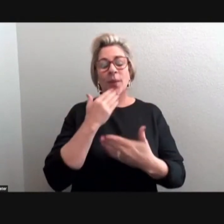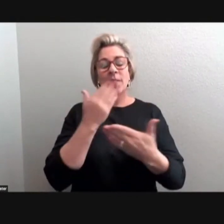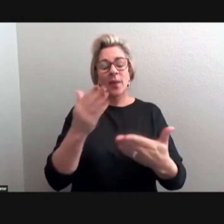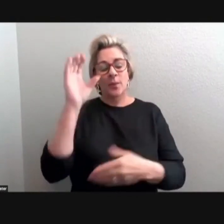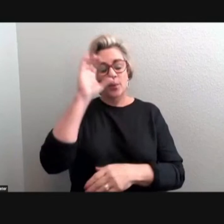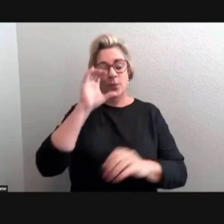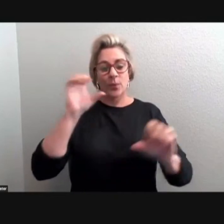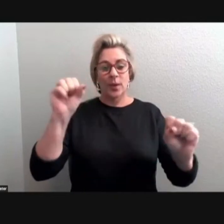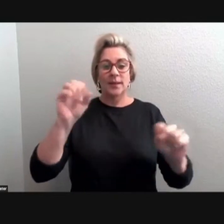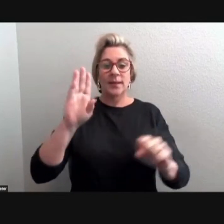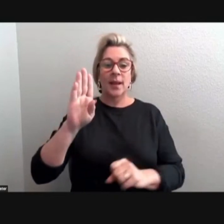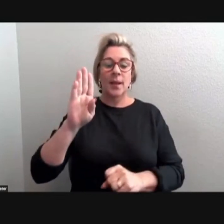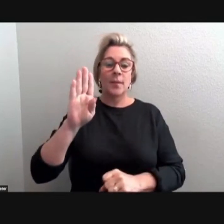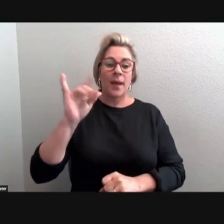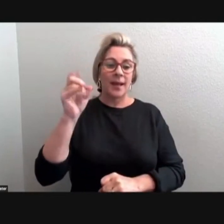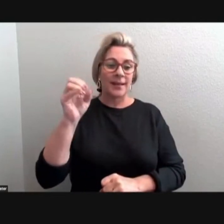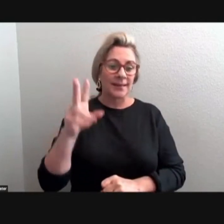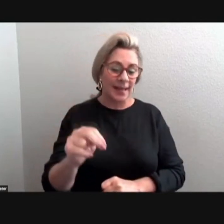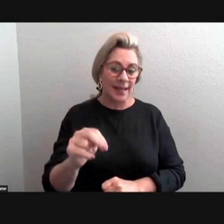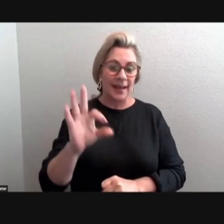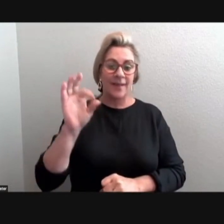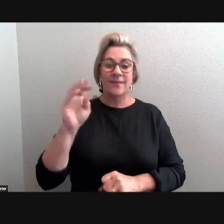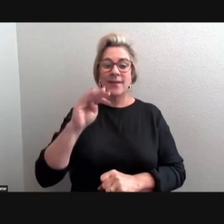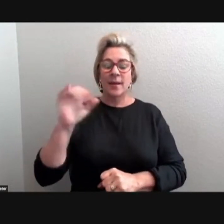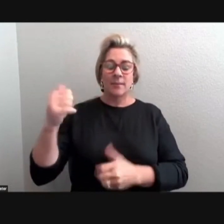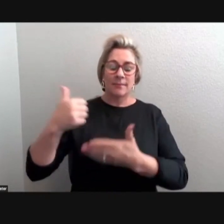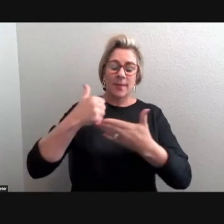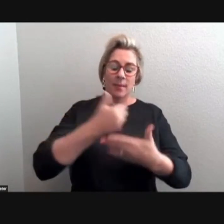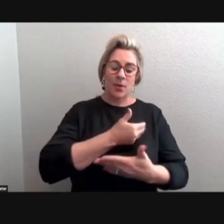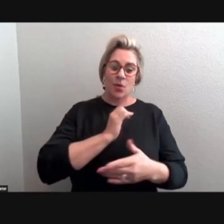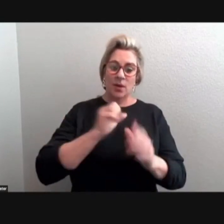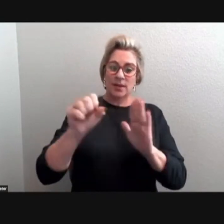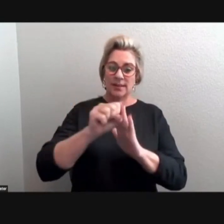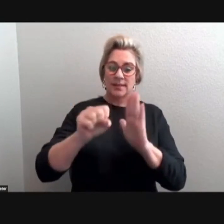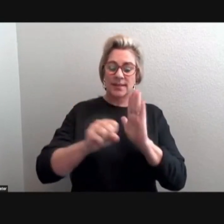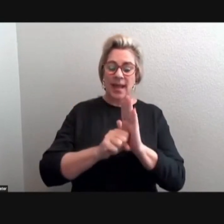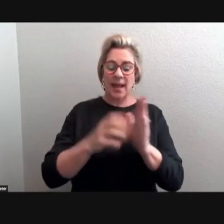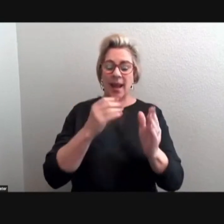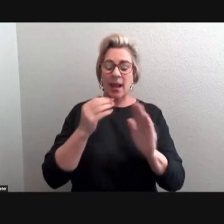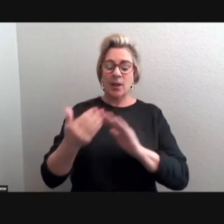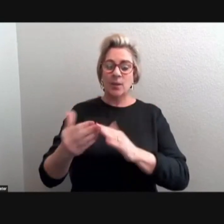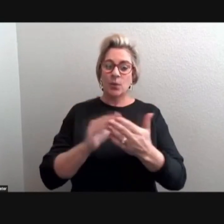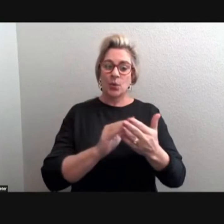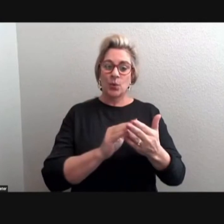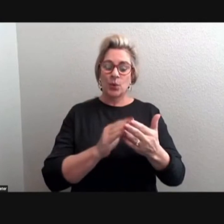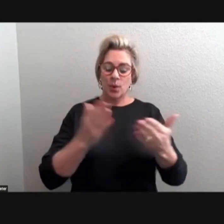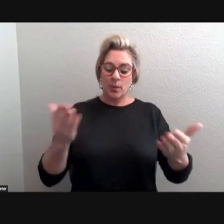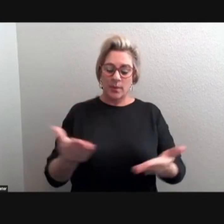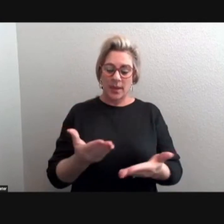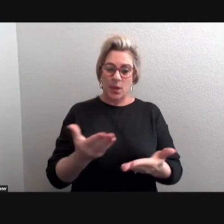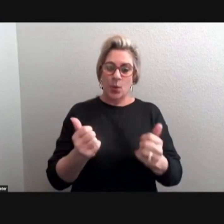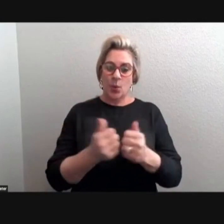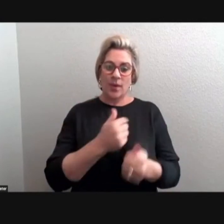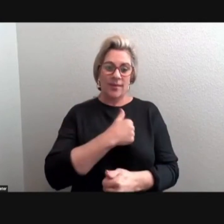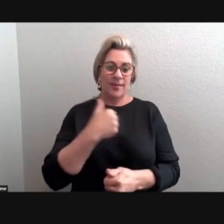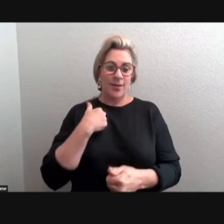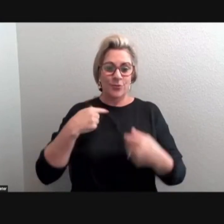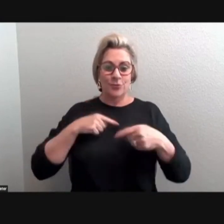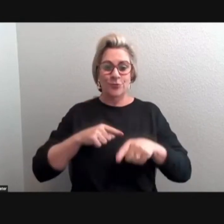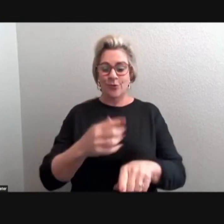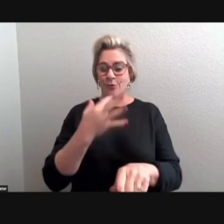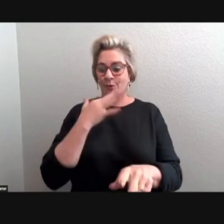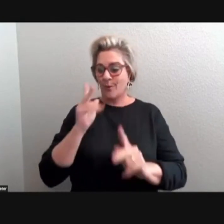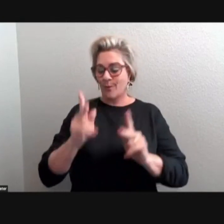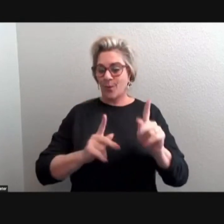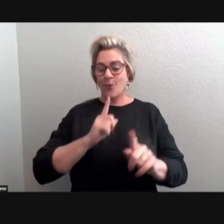Biden, FEMA Director Criswell for coming to our state, to our community, for spending time with Coloradans during what for many of